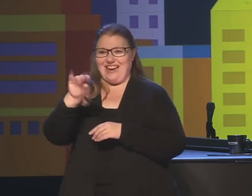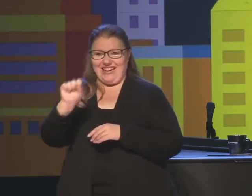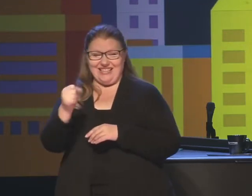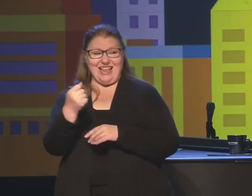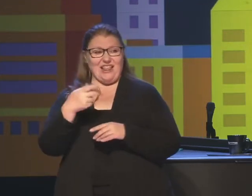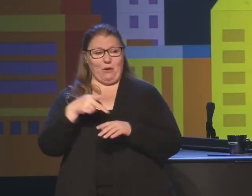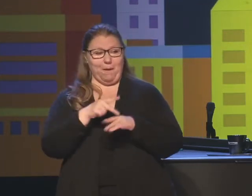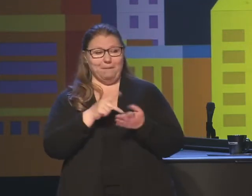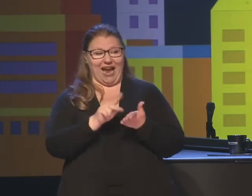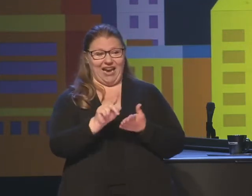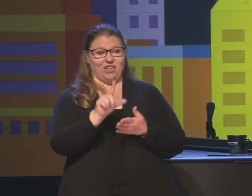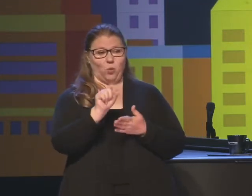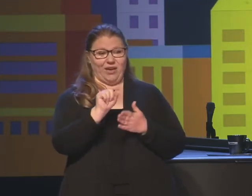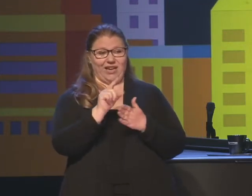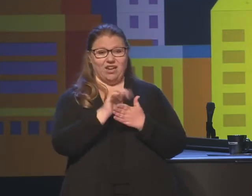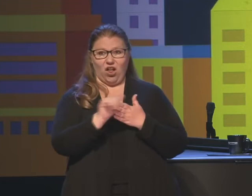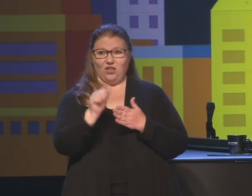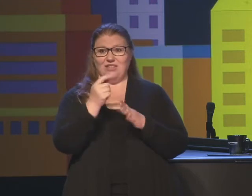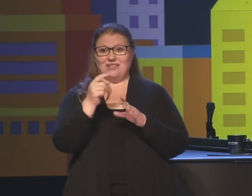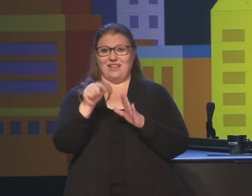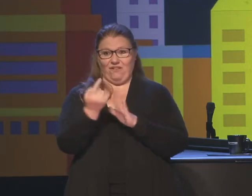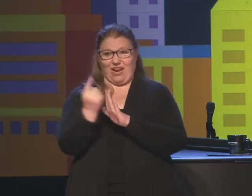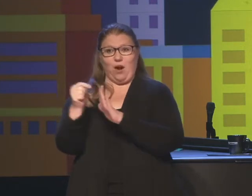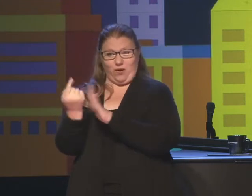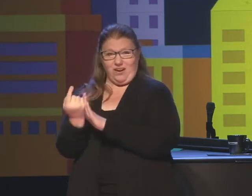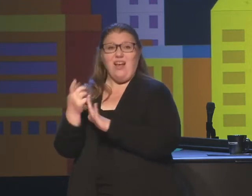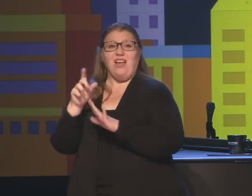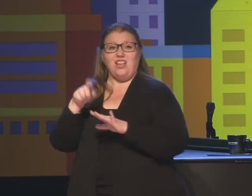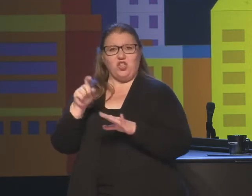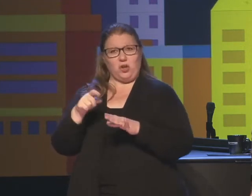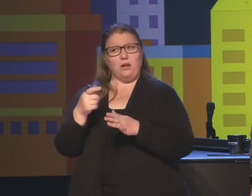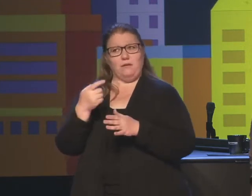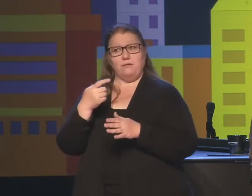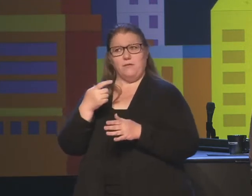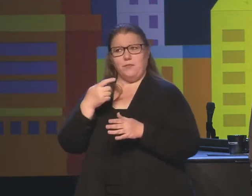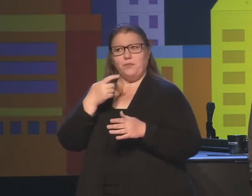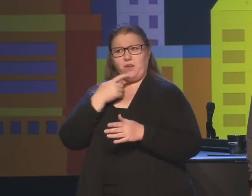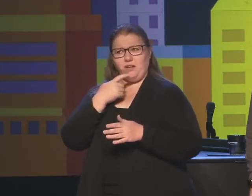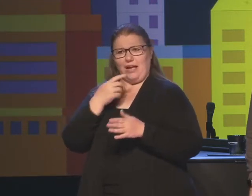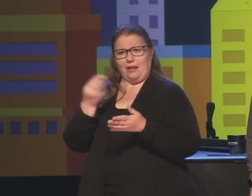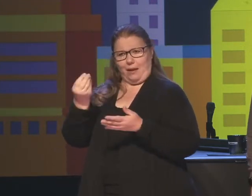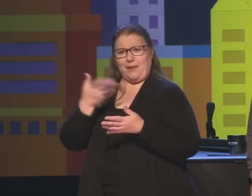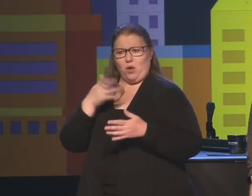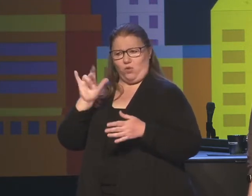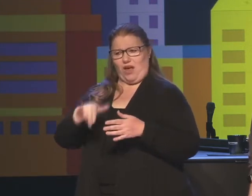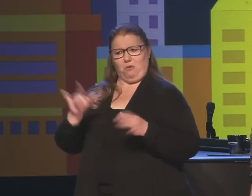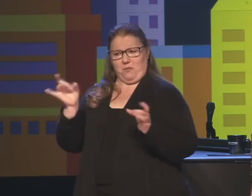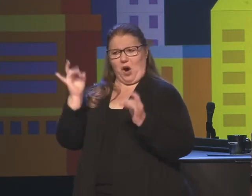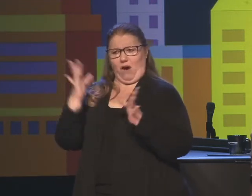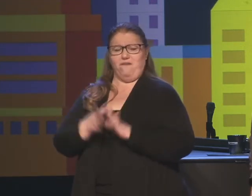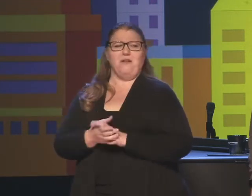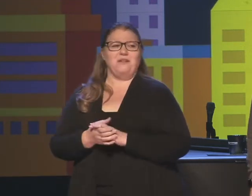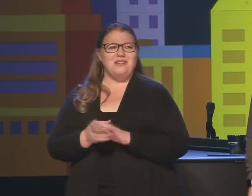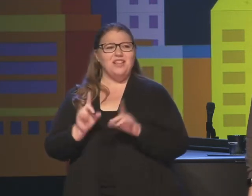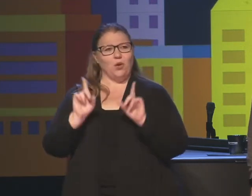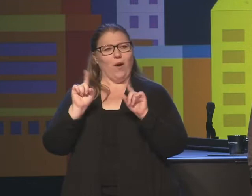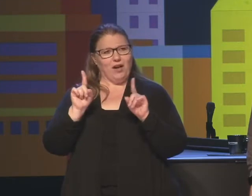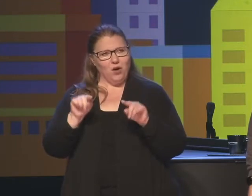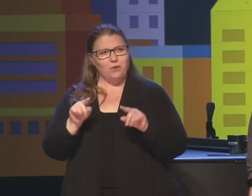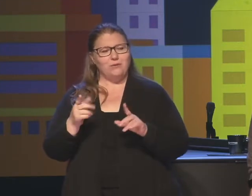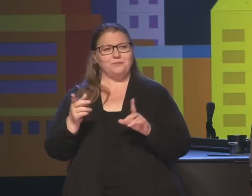hour, right? And so I was like, I'm going to go. That should have given me a clue that this was going to be awful, right? So I go do